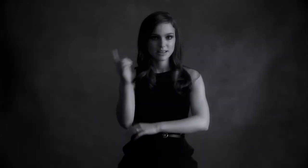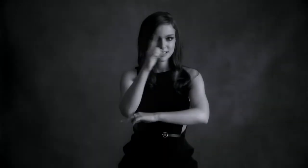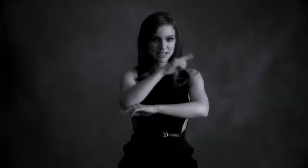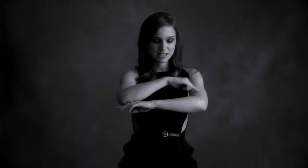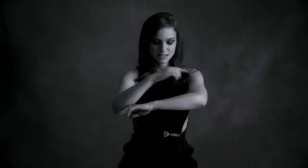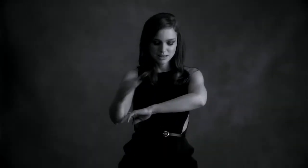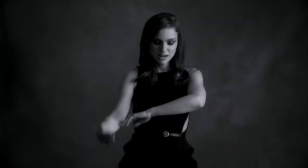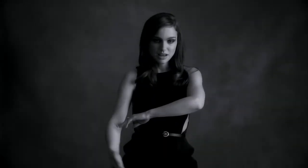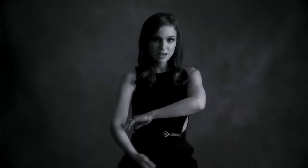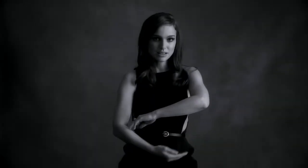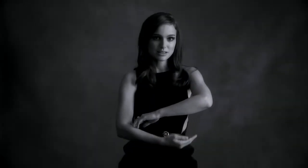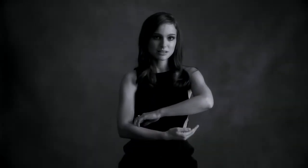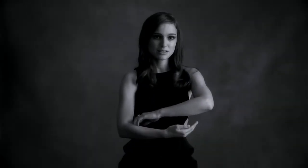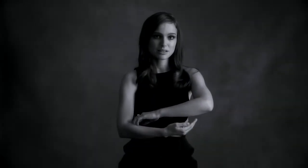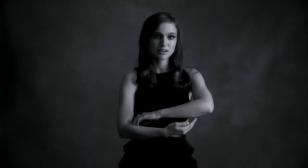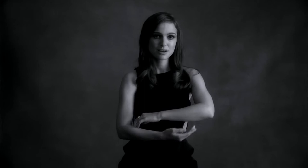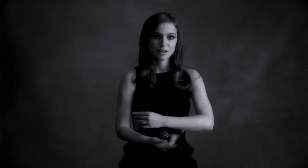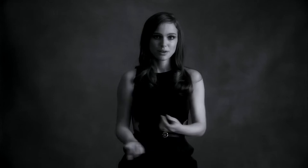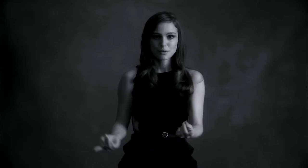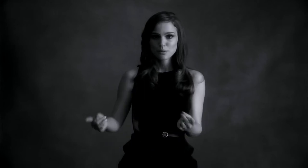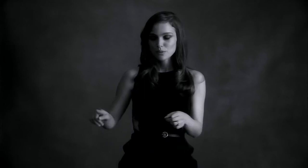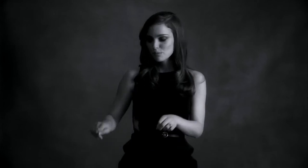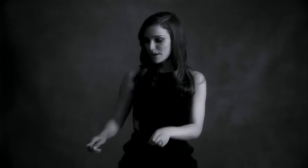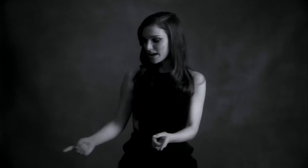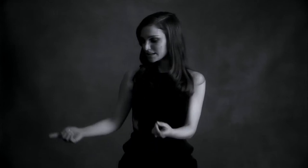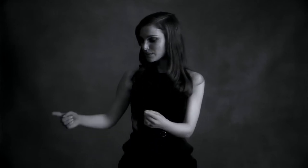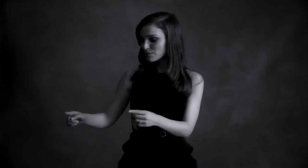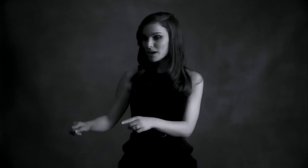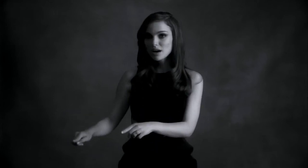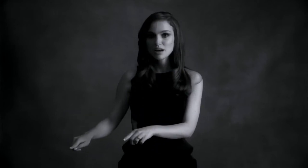As days and nights would pass me by,